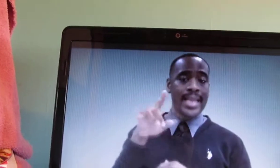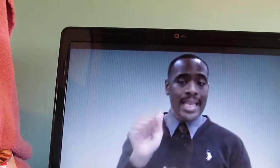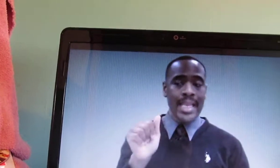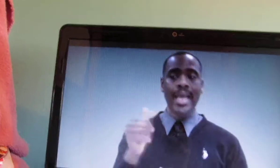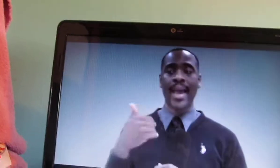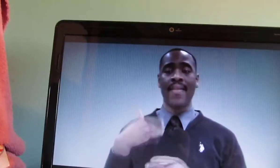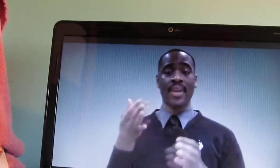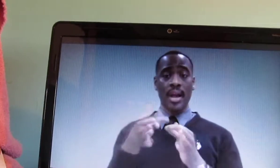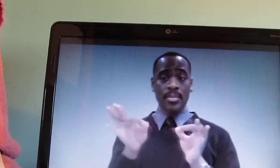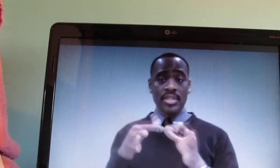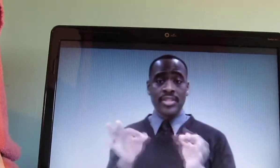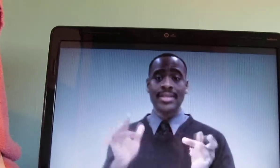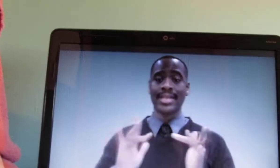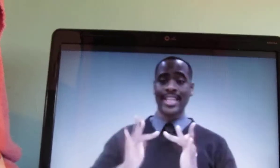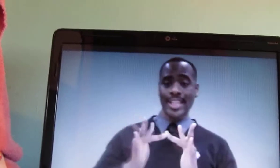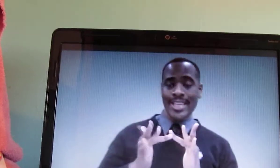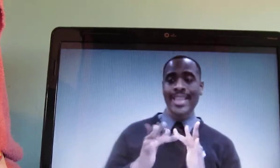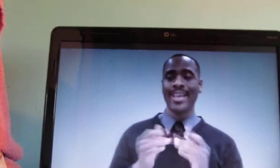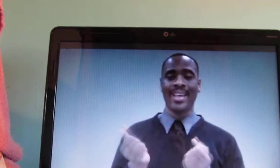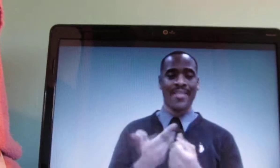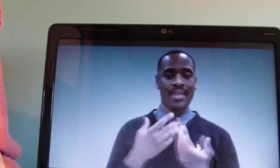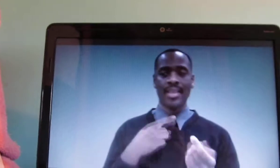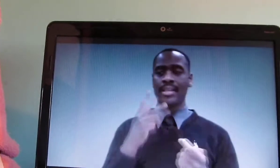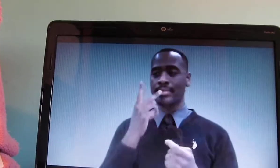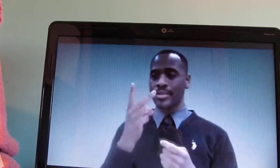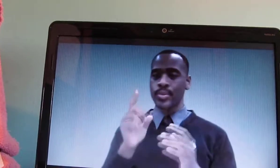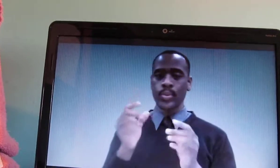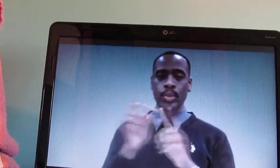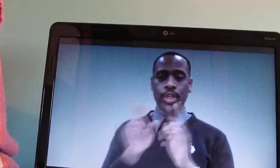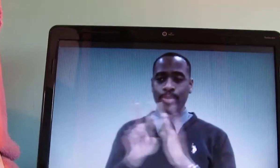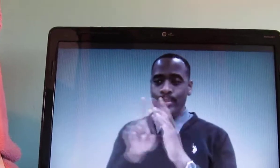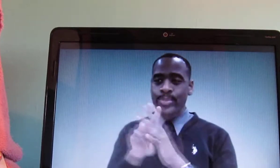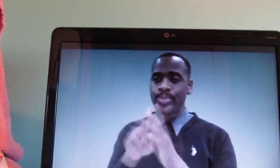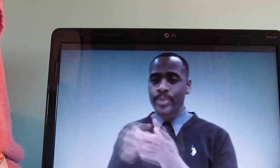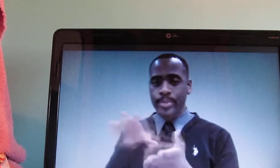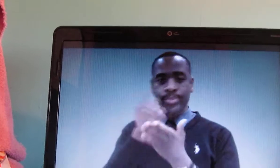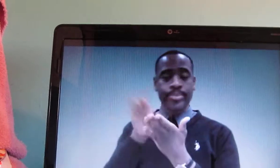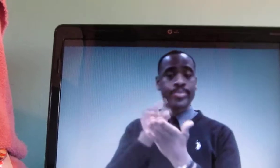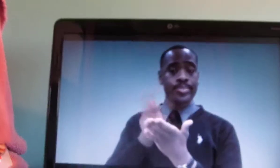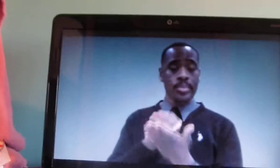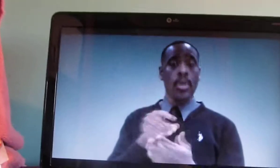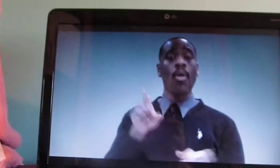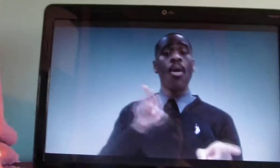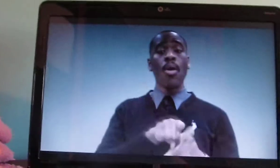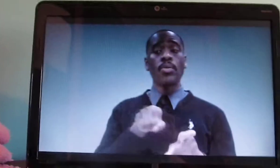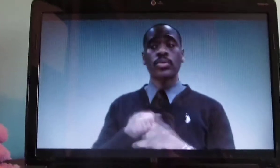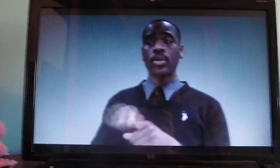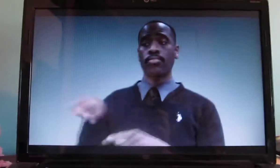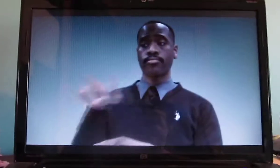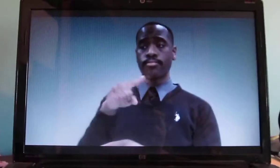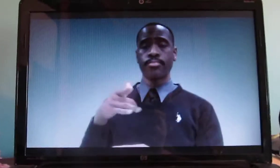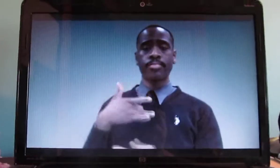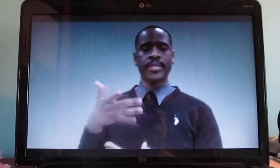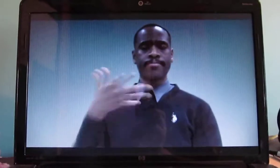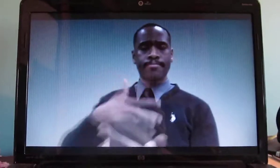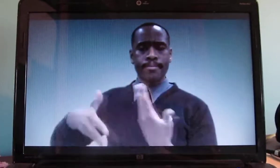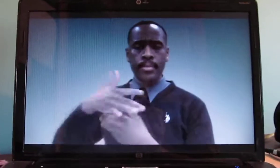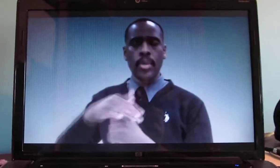They have more access to the internet and everything, and for learning.